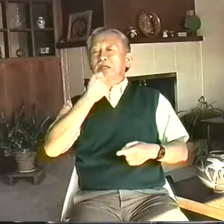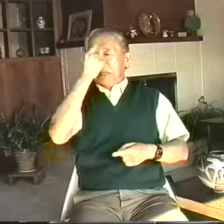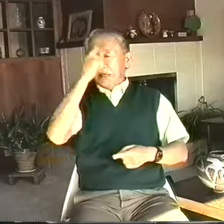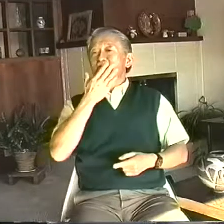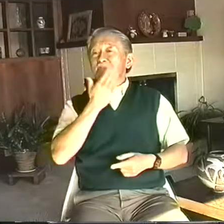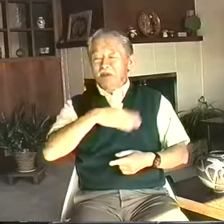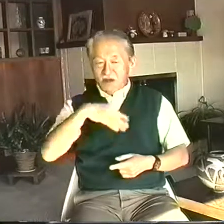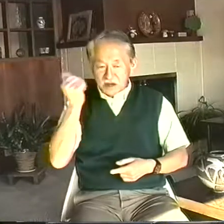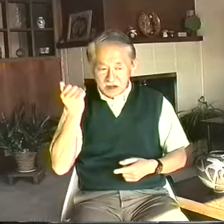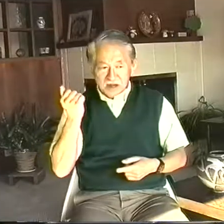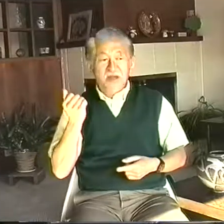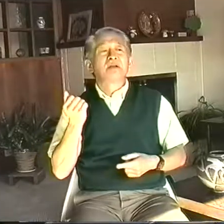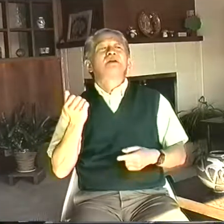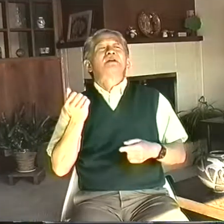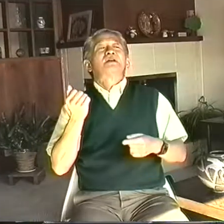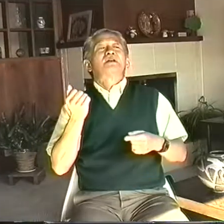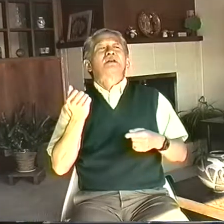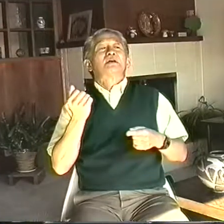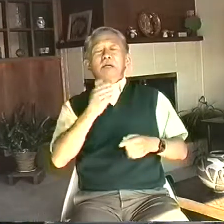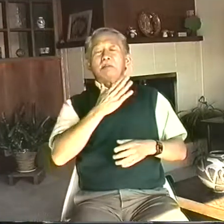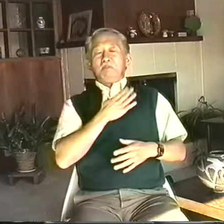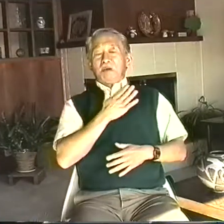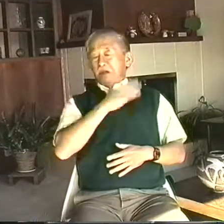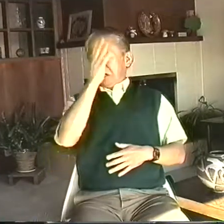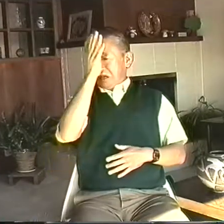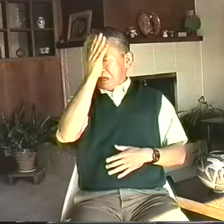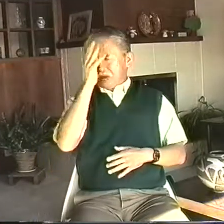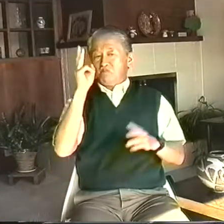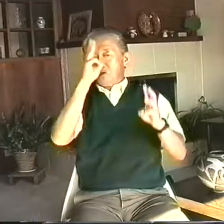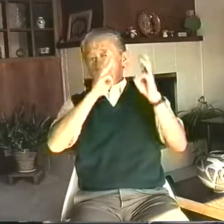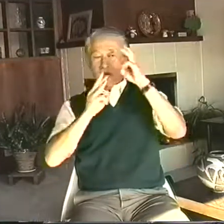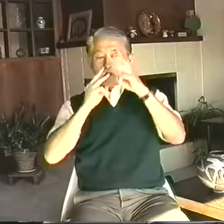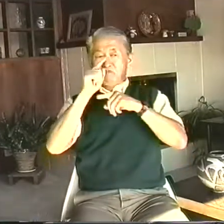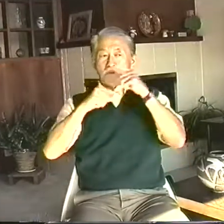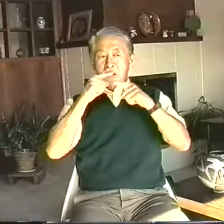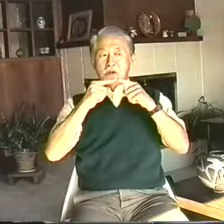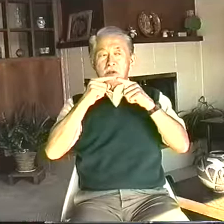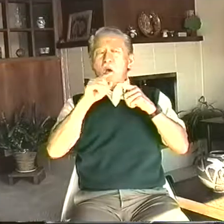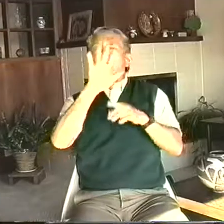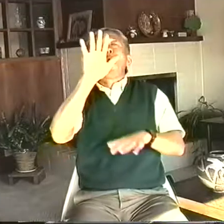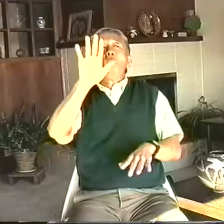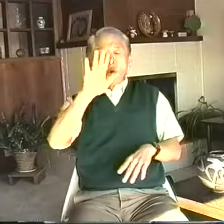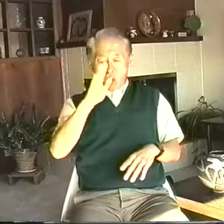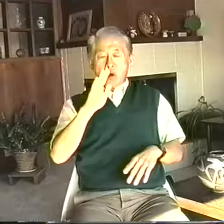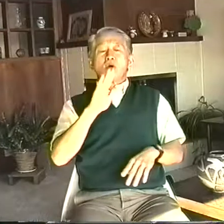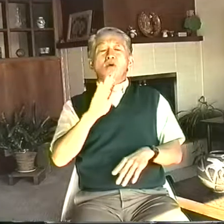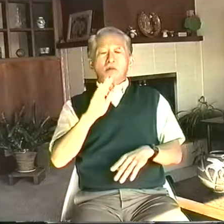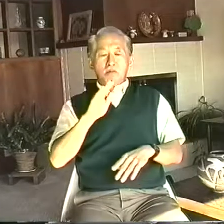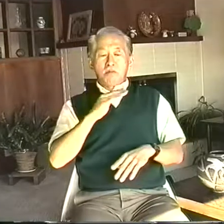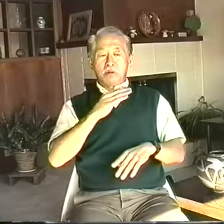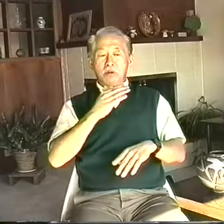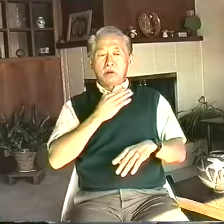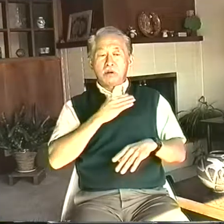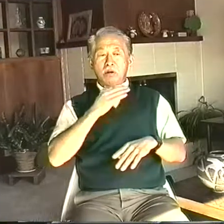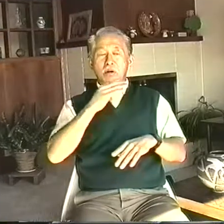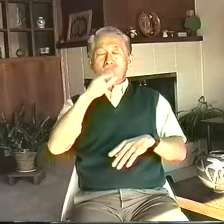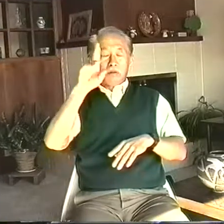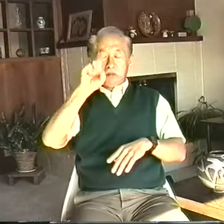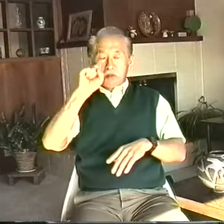the headlines on the newspaper talking about the Pearl Harbor attack, and so I understood better. My father